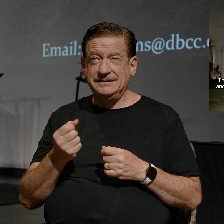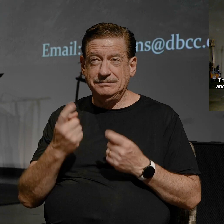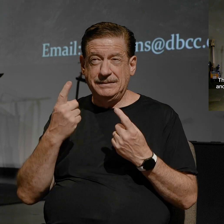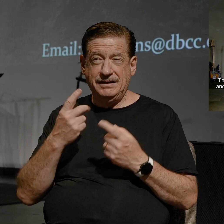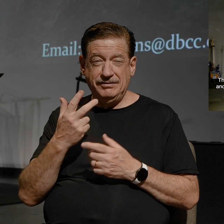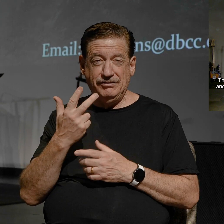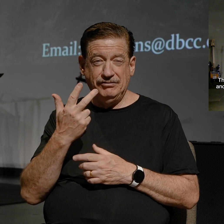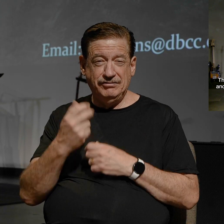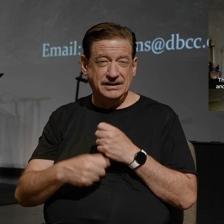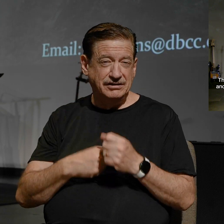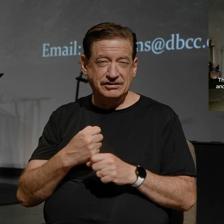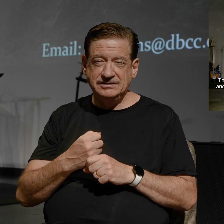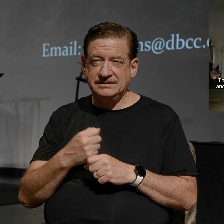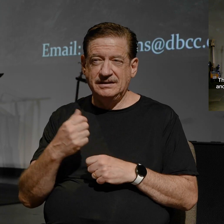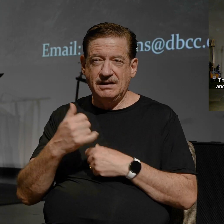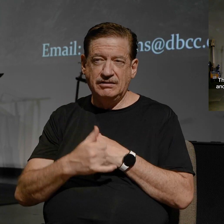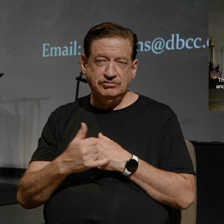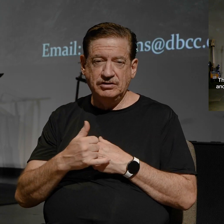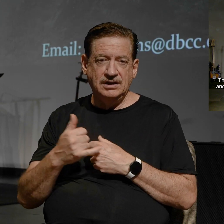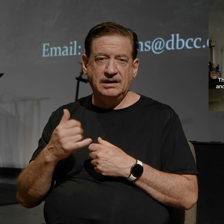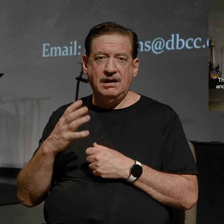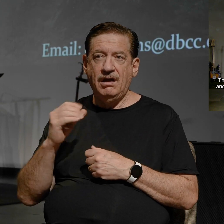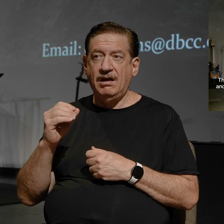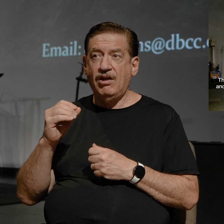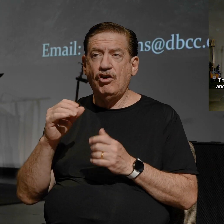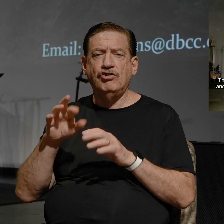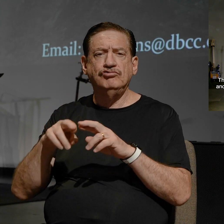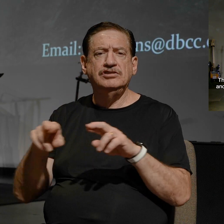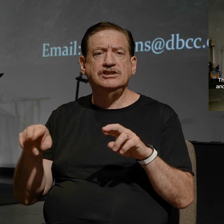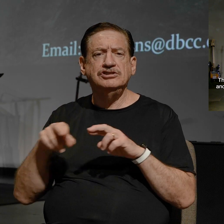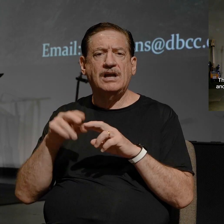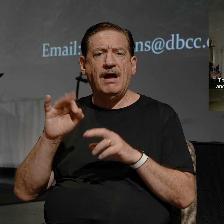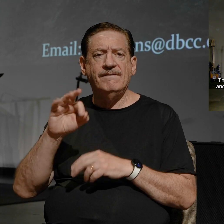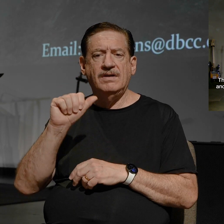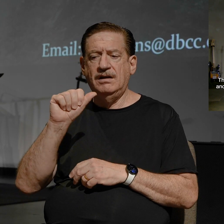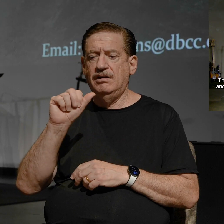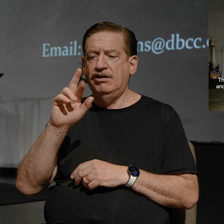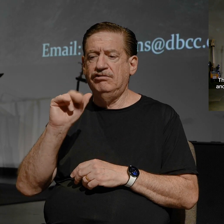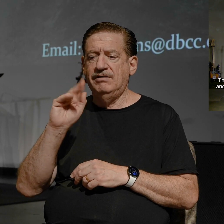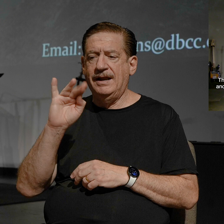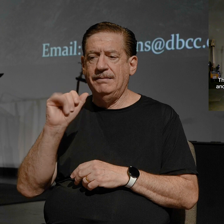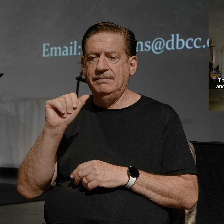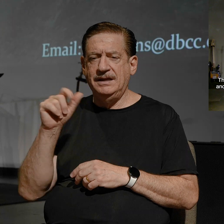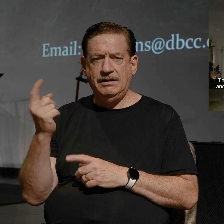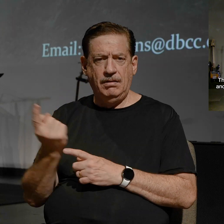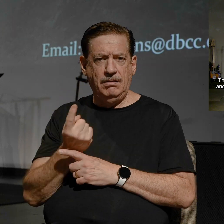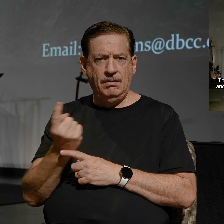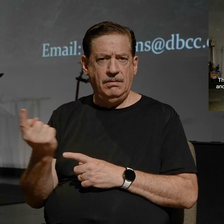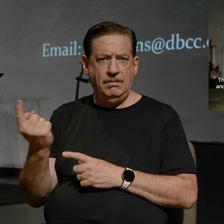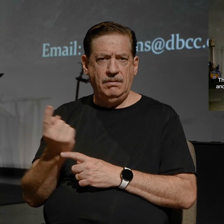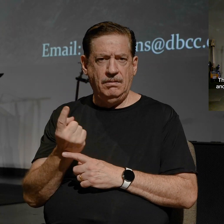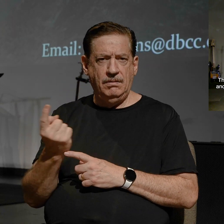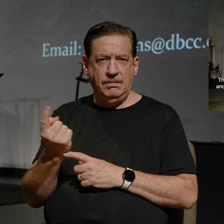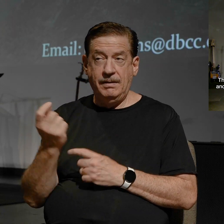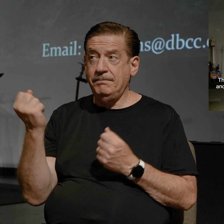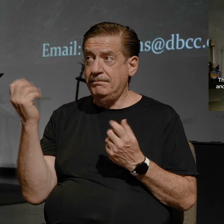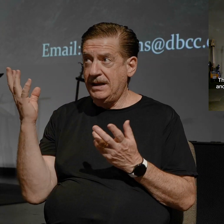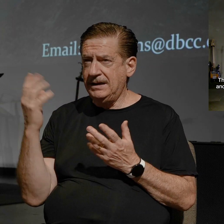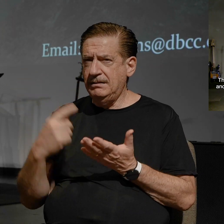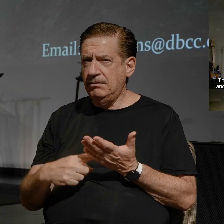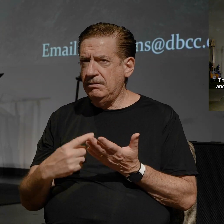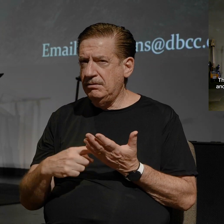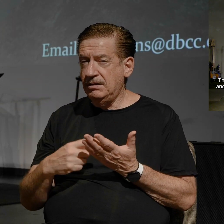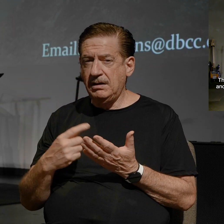the country or the region of Arabia by himself. And I would even argue, to use maybe some